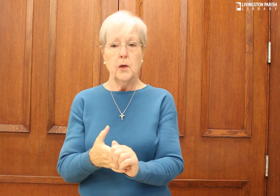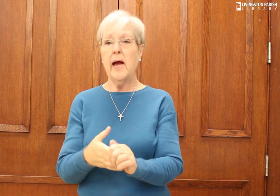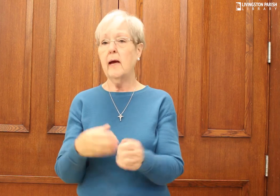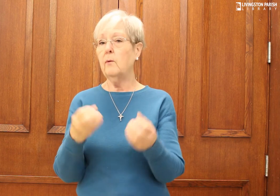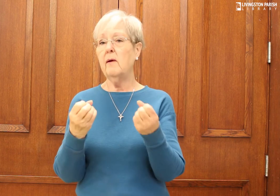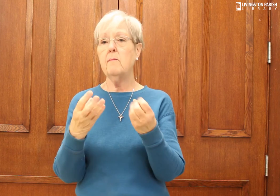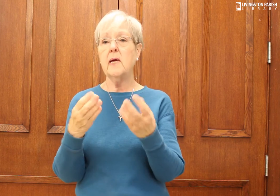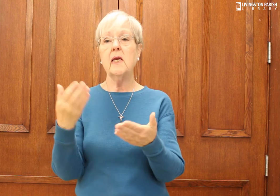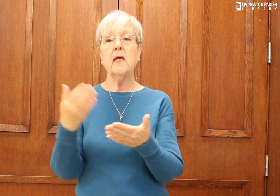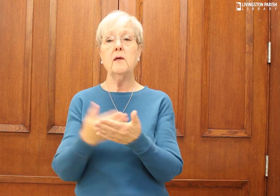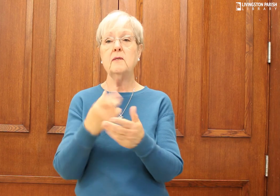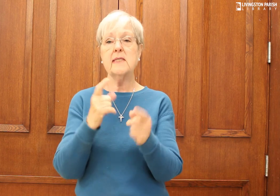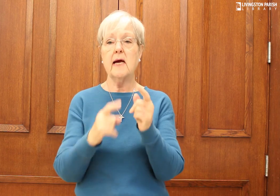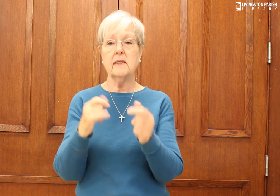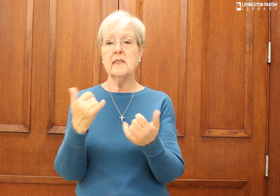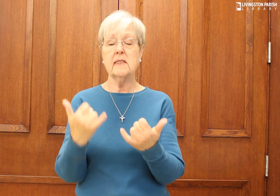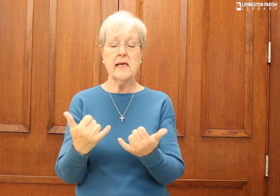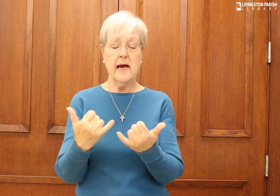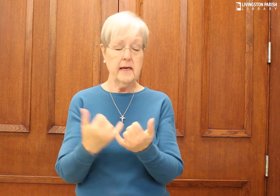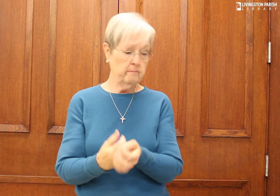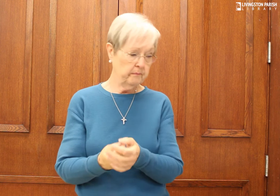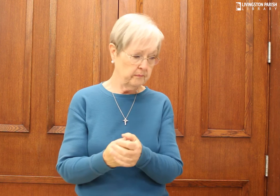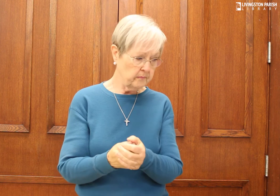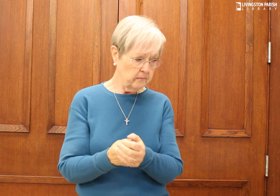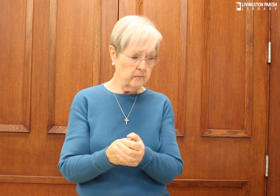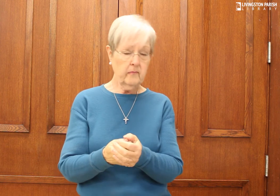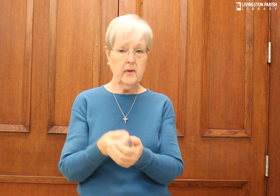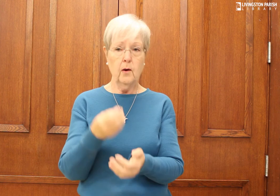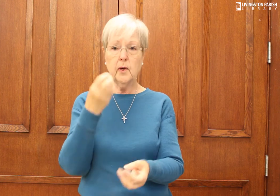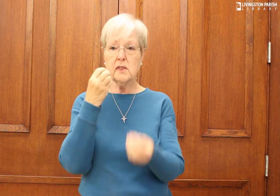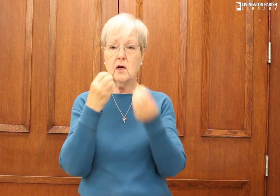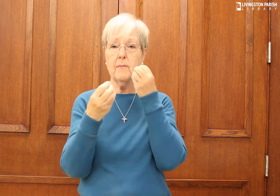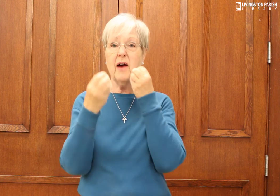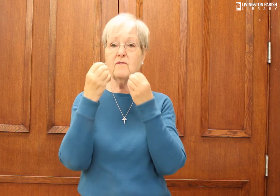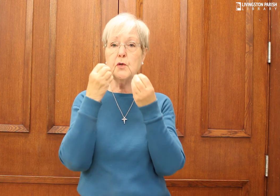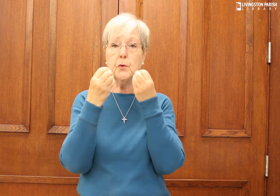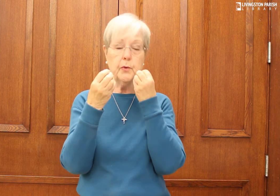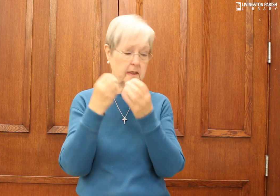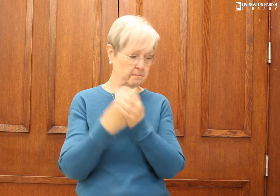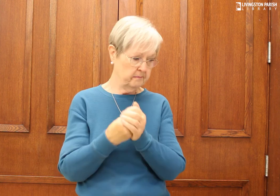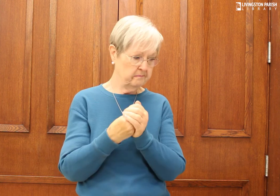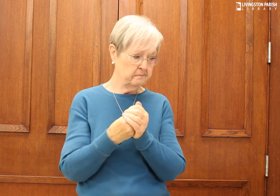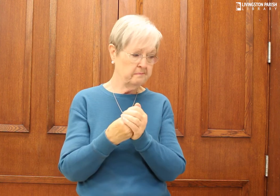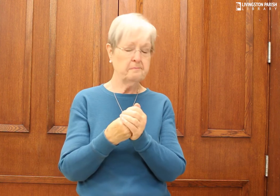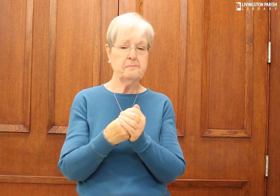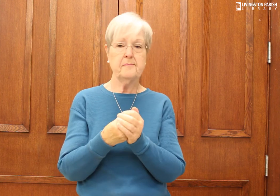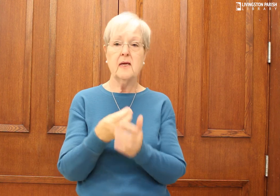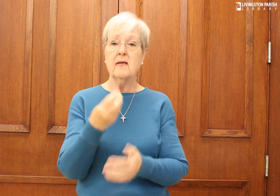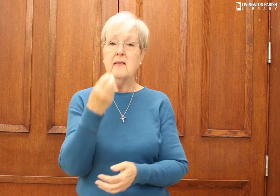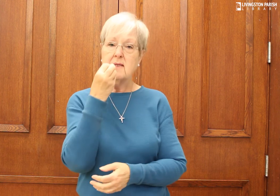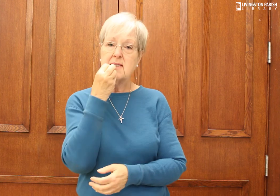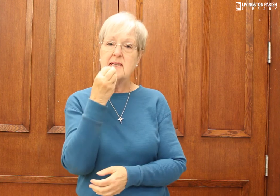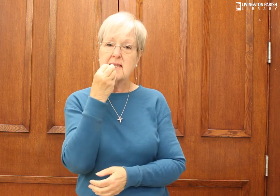Okay, we have many new signs today. We're going to talk about food. This is